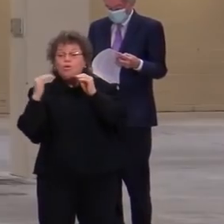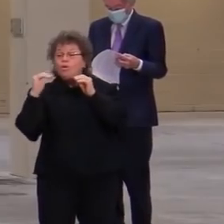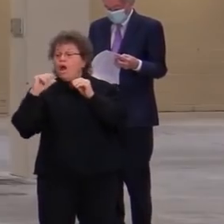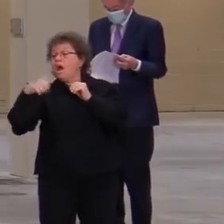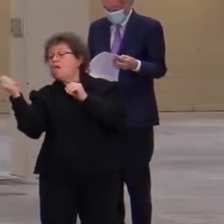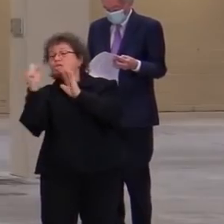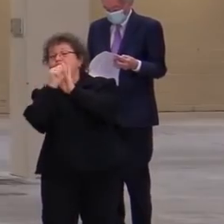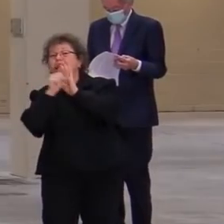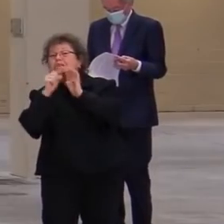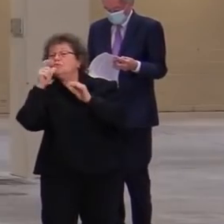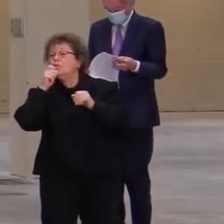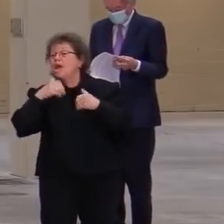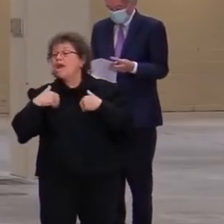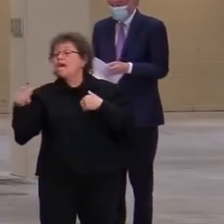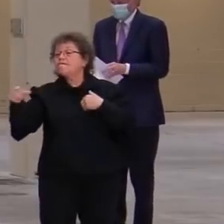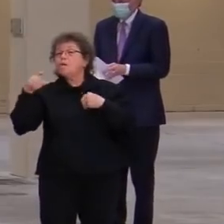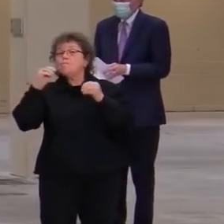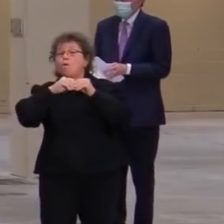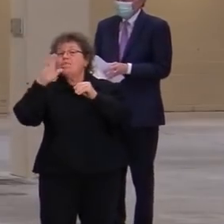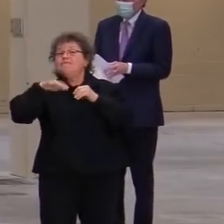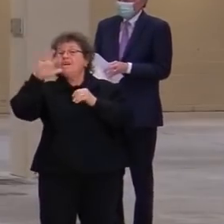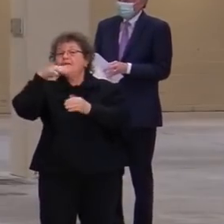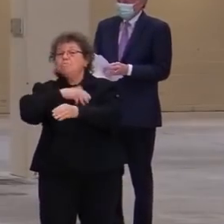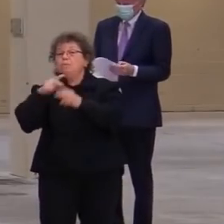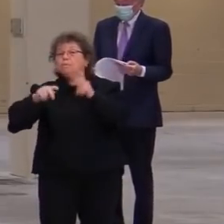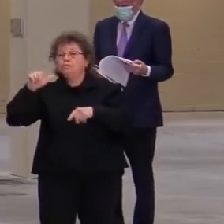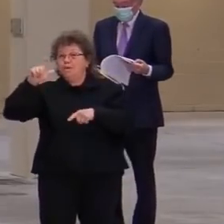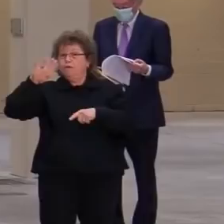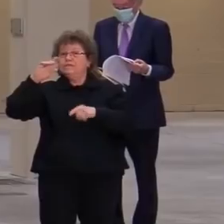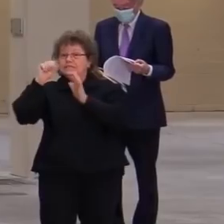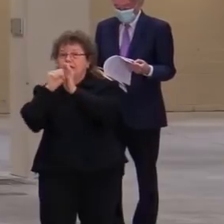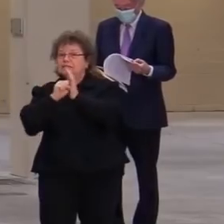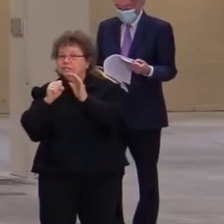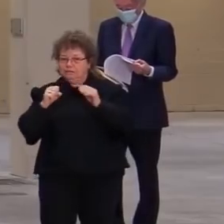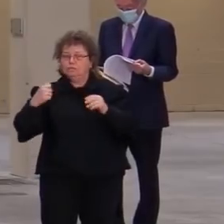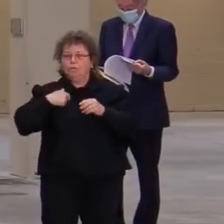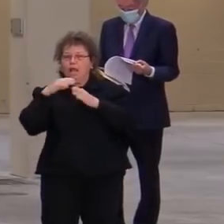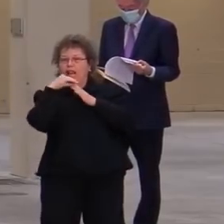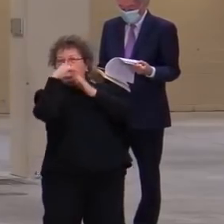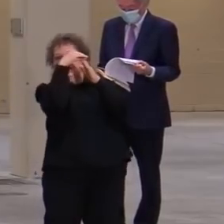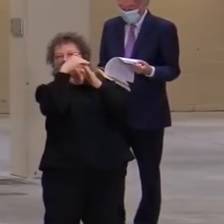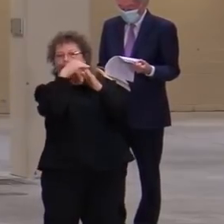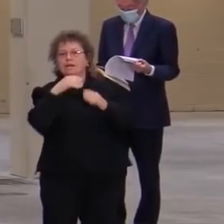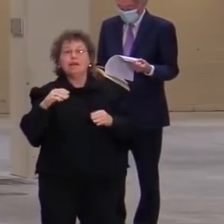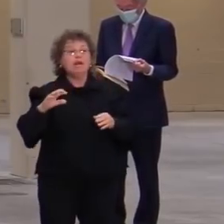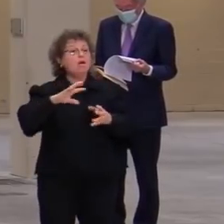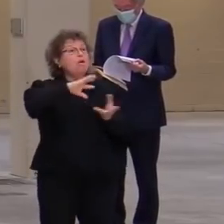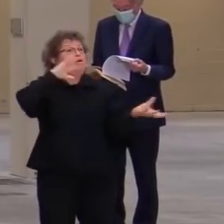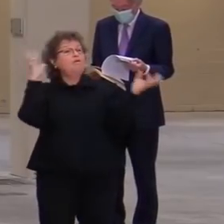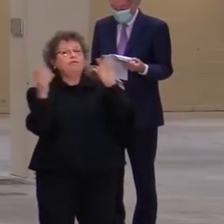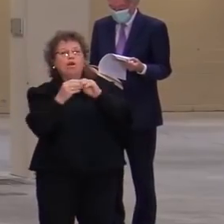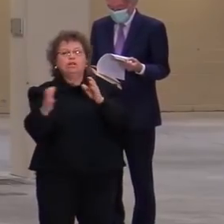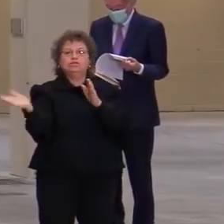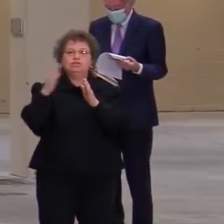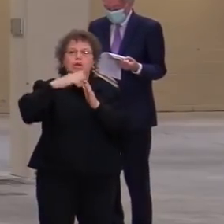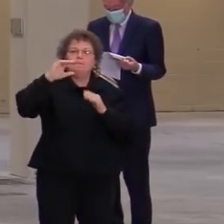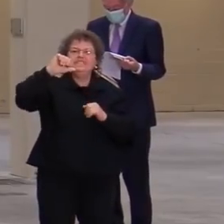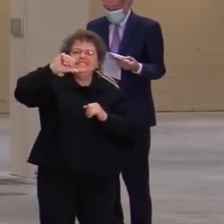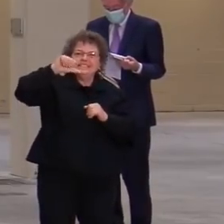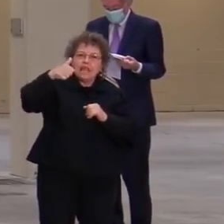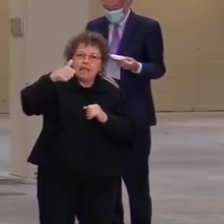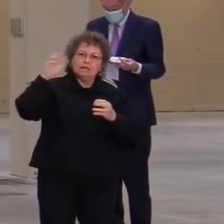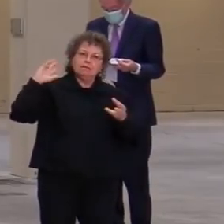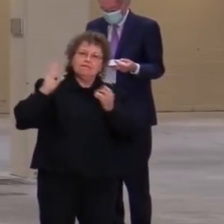24 states that have more than 5 million people. And we're in the top 10 states overall for first and second total